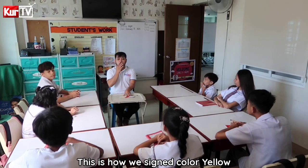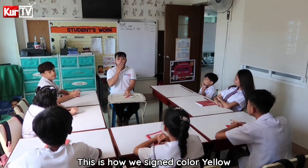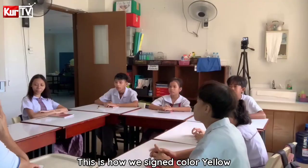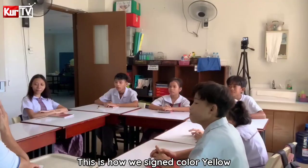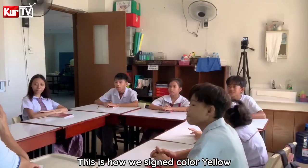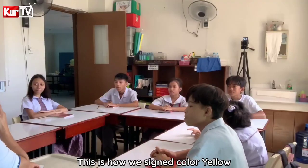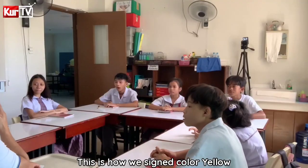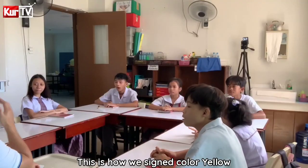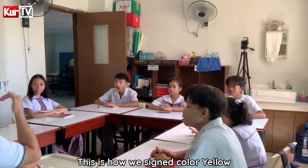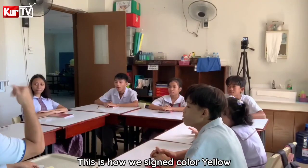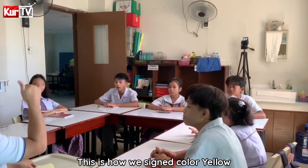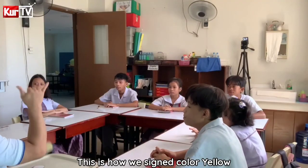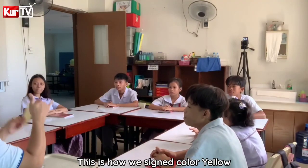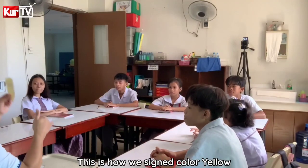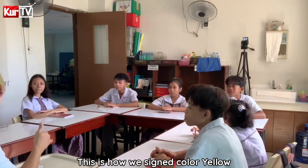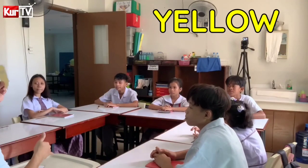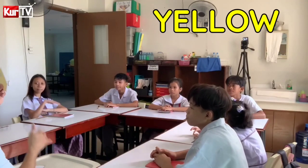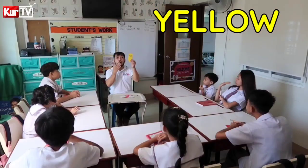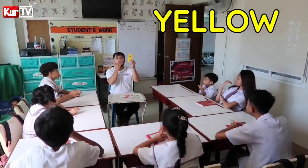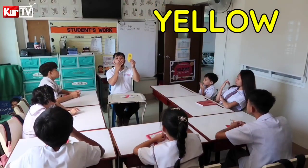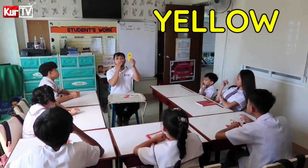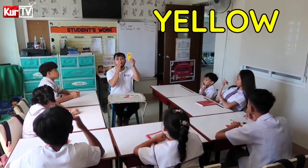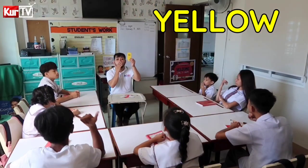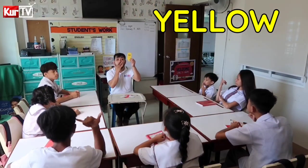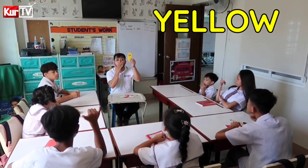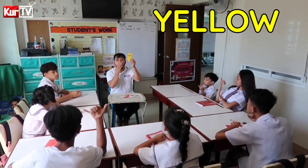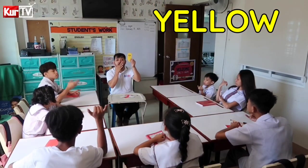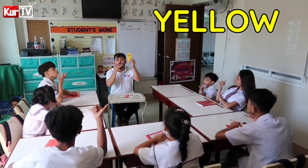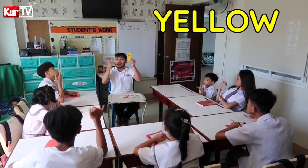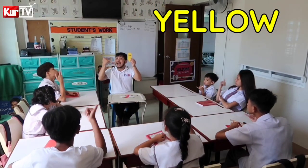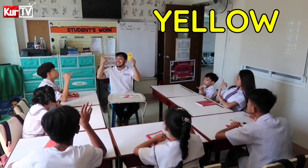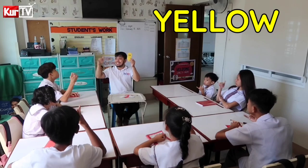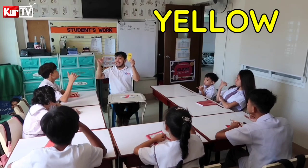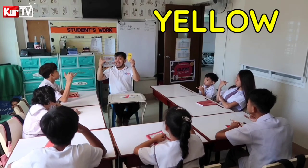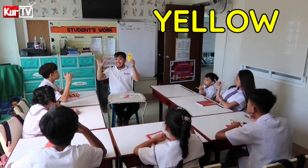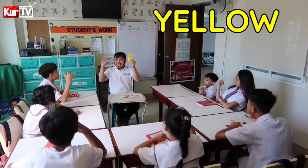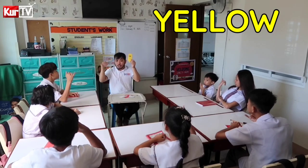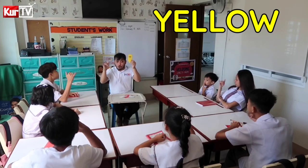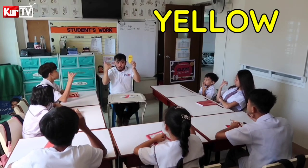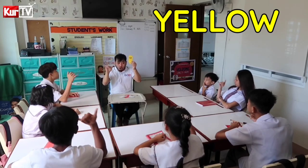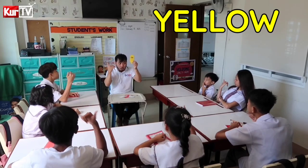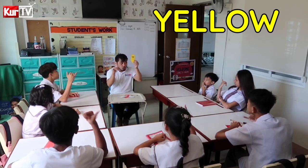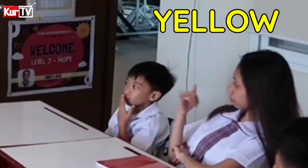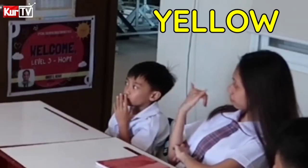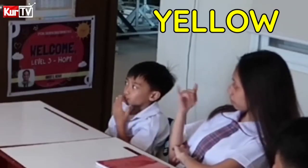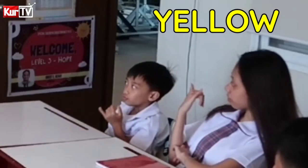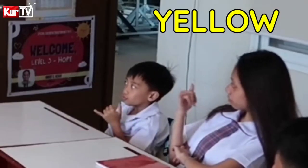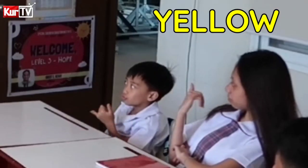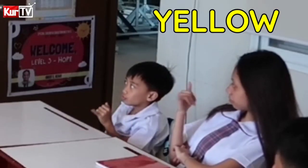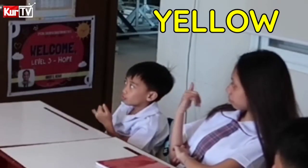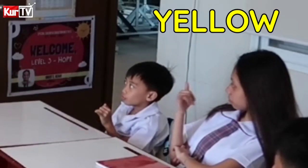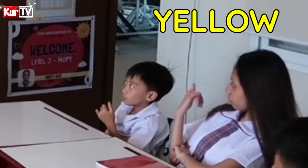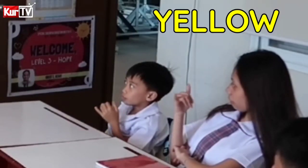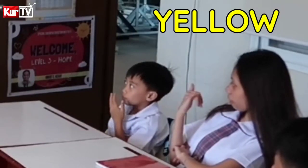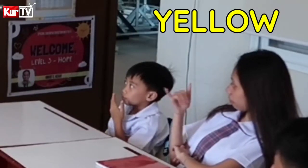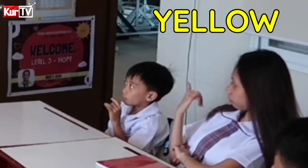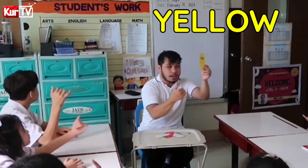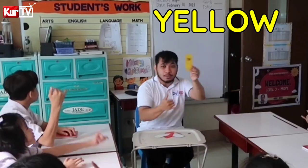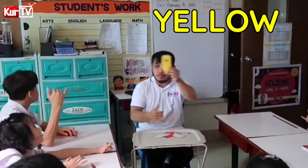Color Yellow Color Yellow Yellow Everybody